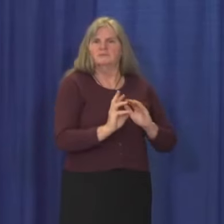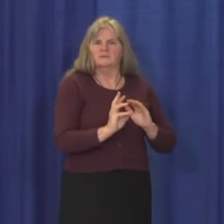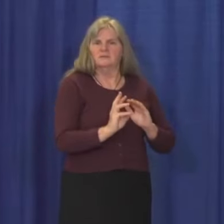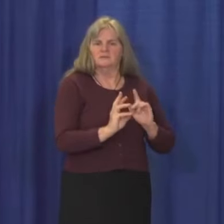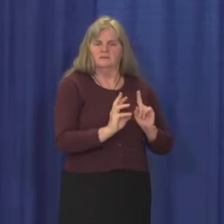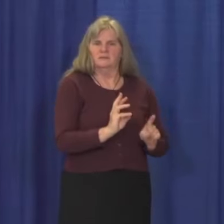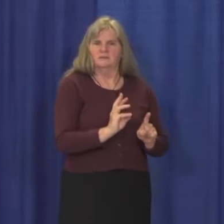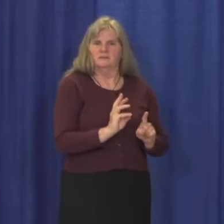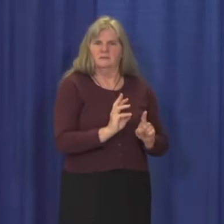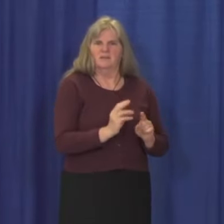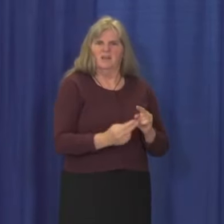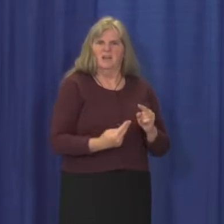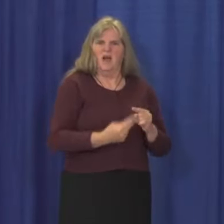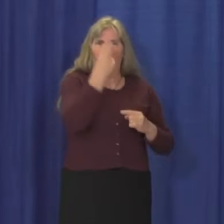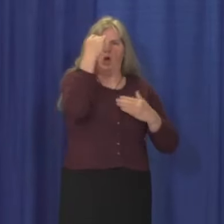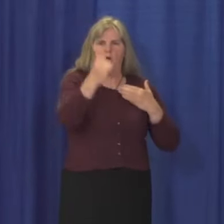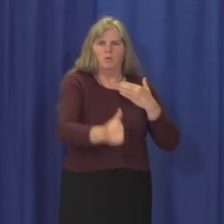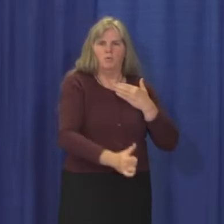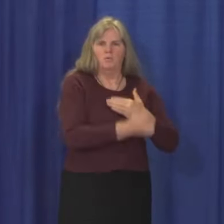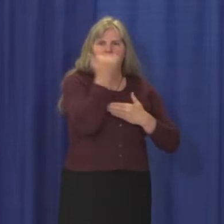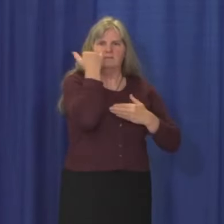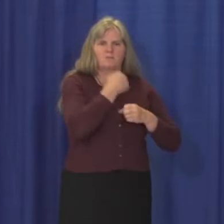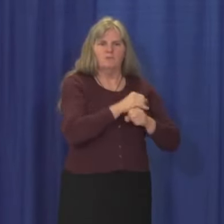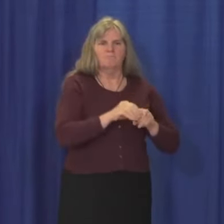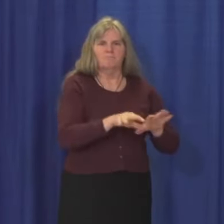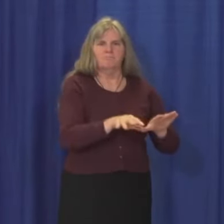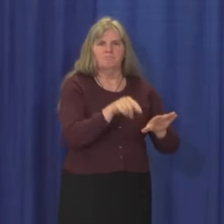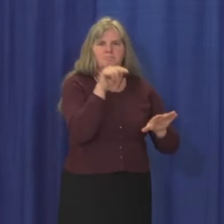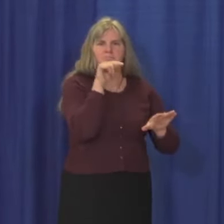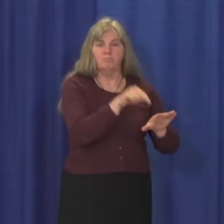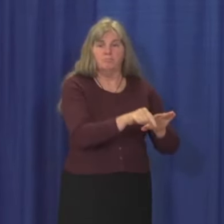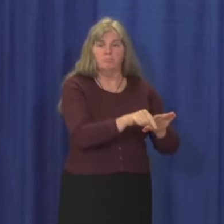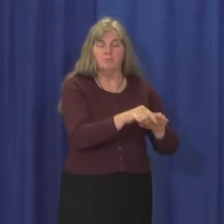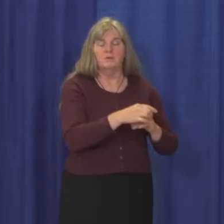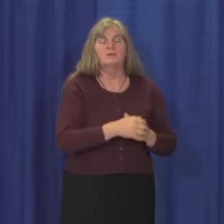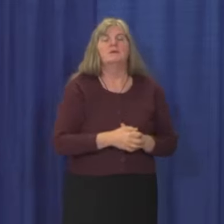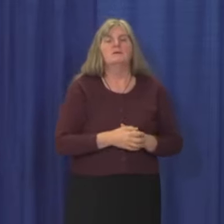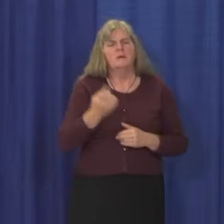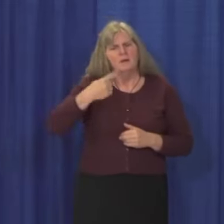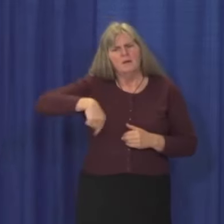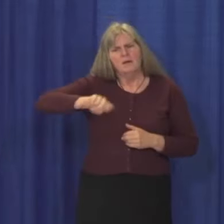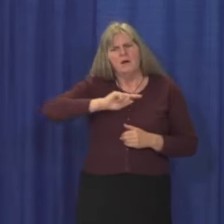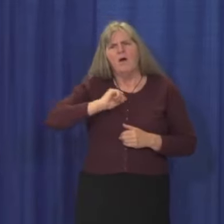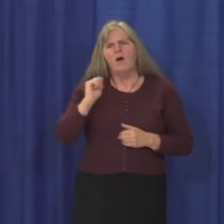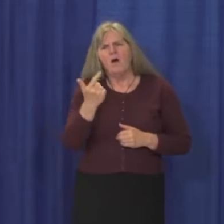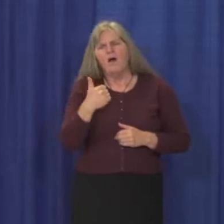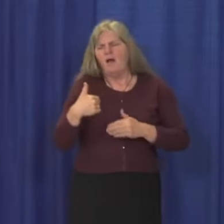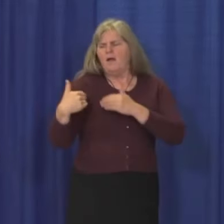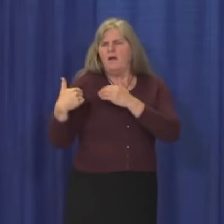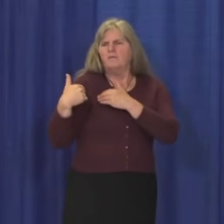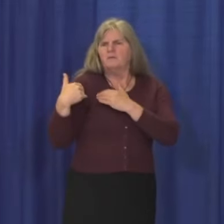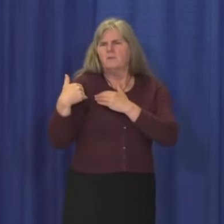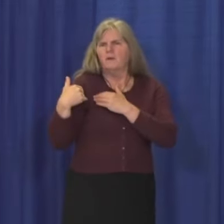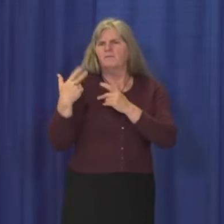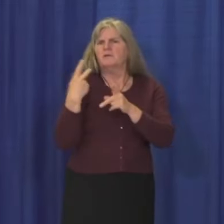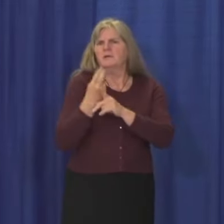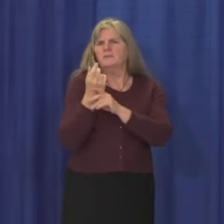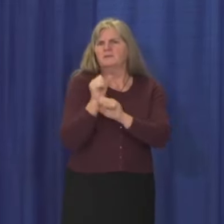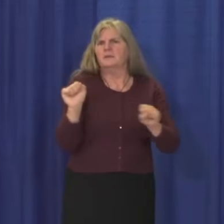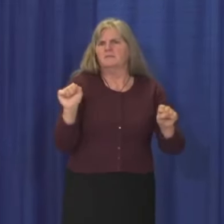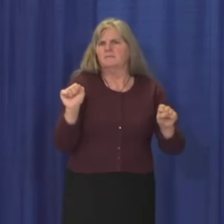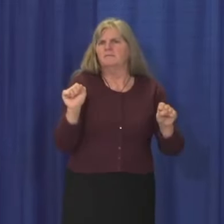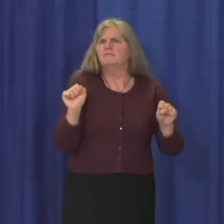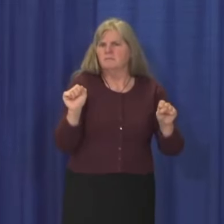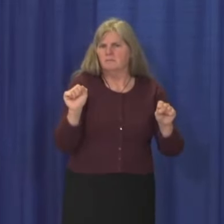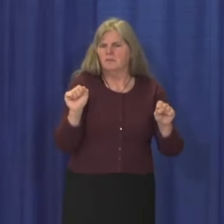pose a much greater risk for spread. Each of us have a role in keeping our territory safe because our